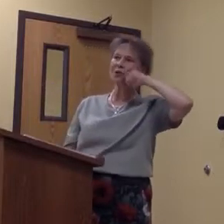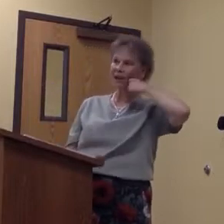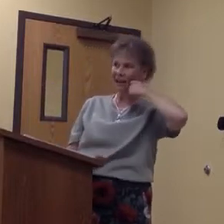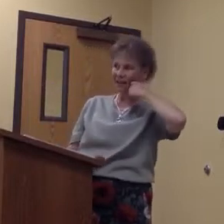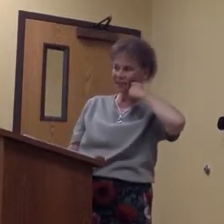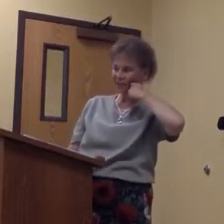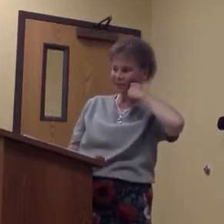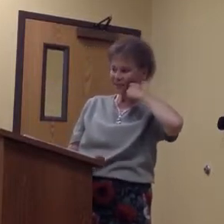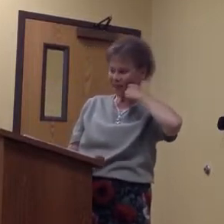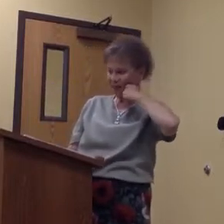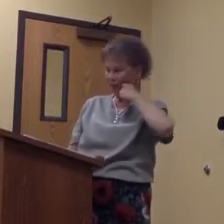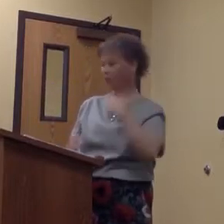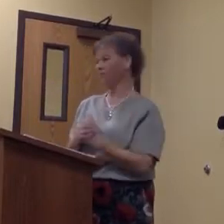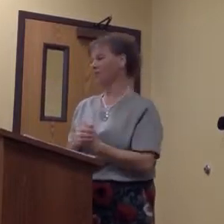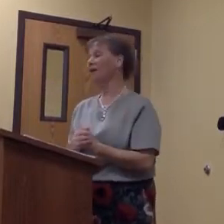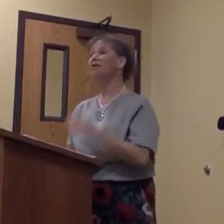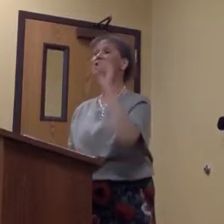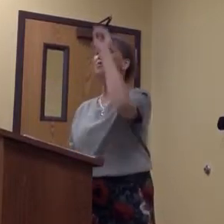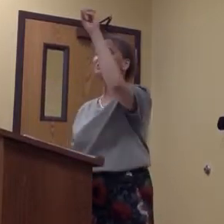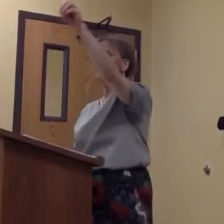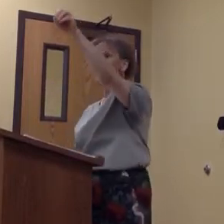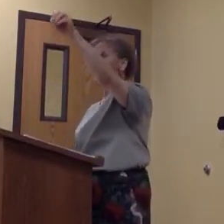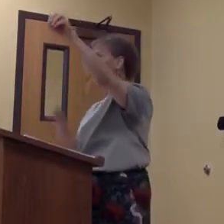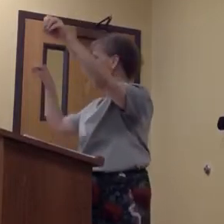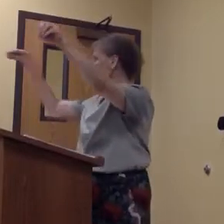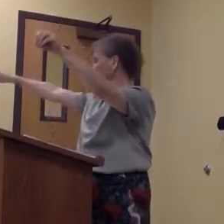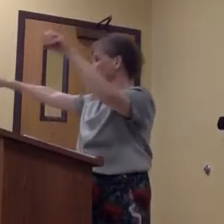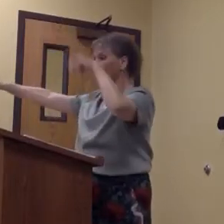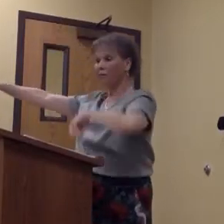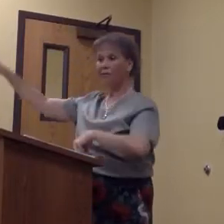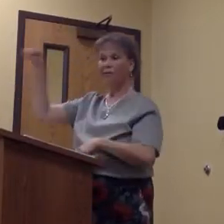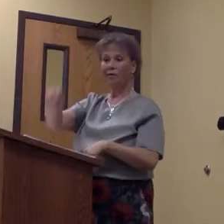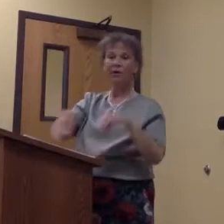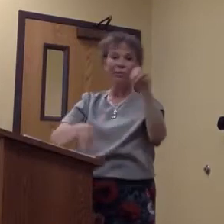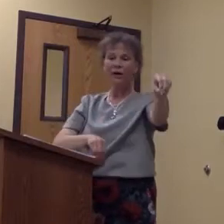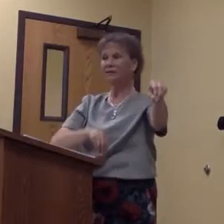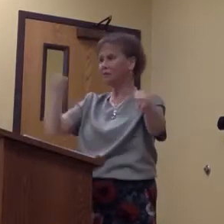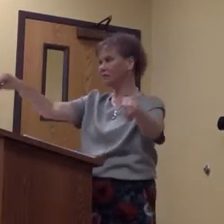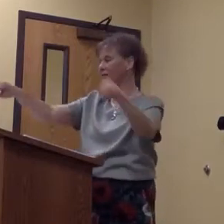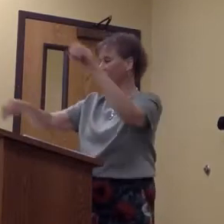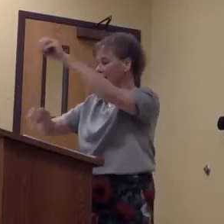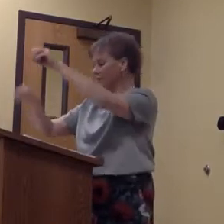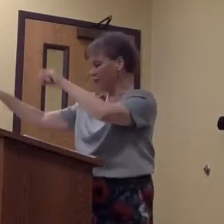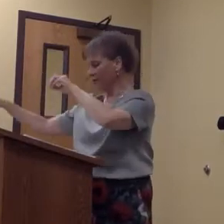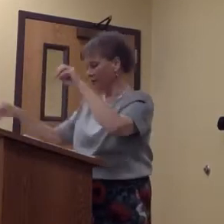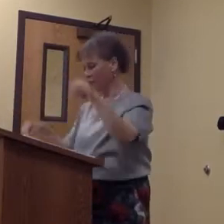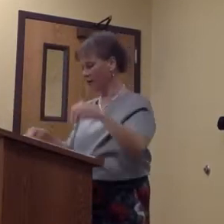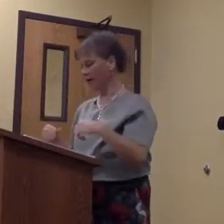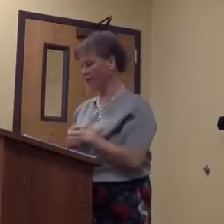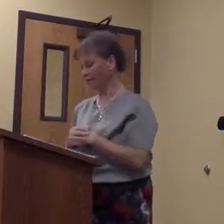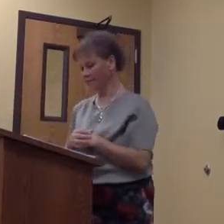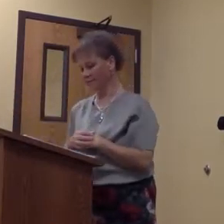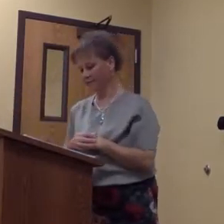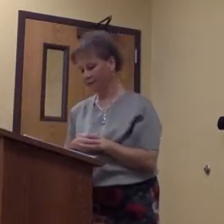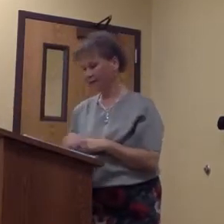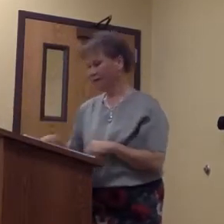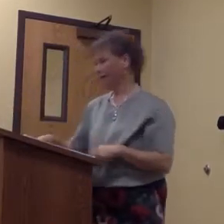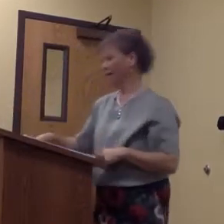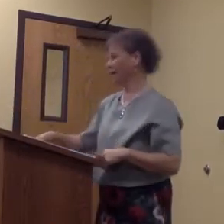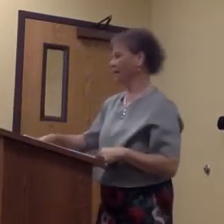already. Apple. You know this one already. Put. All right, put it wherever. All right,